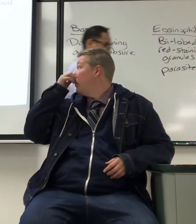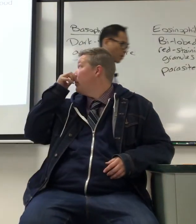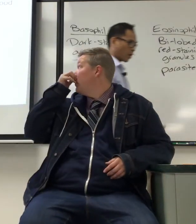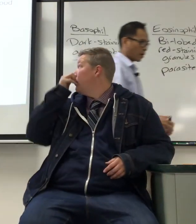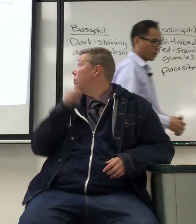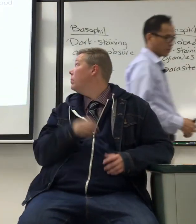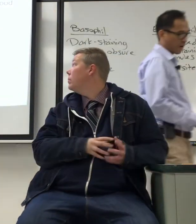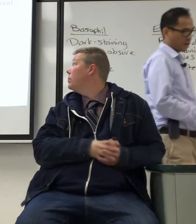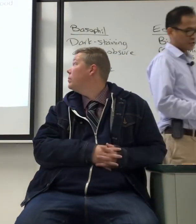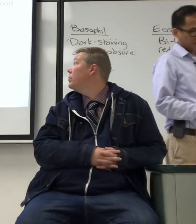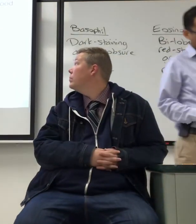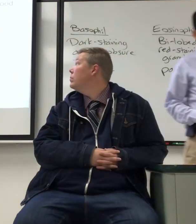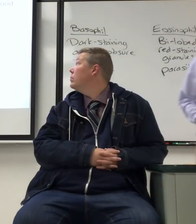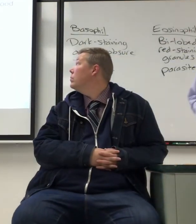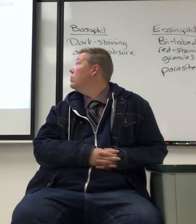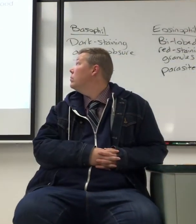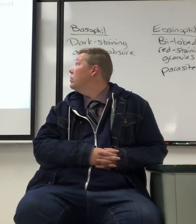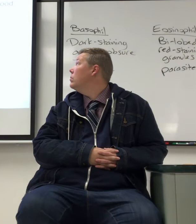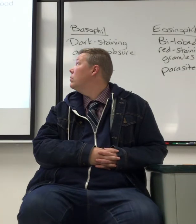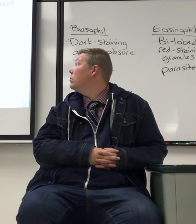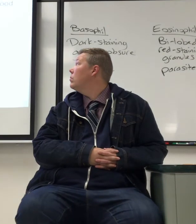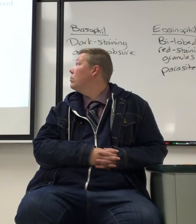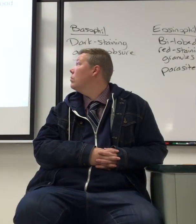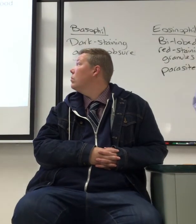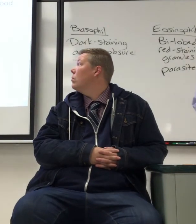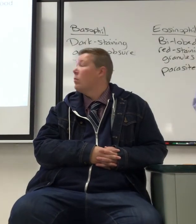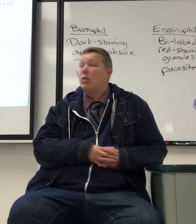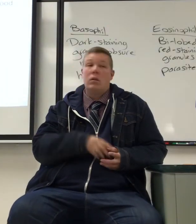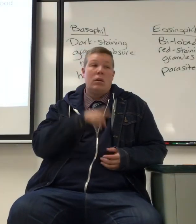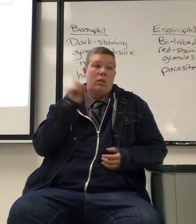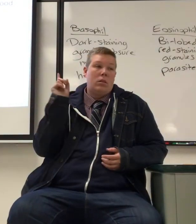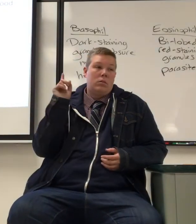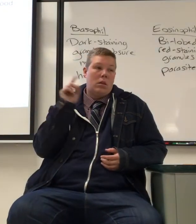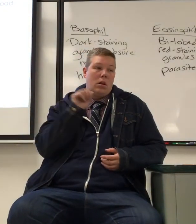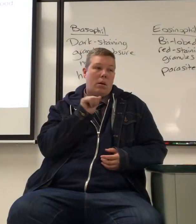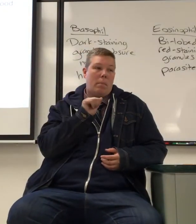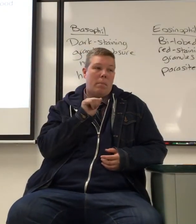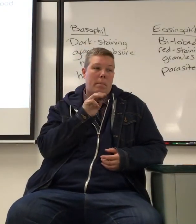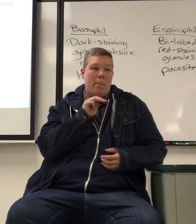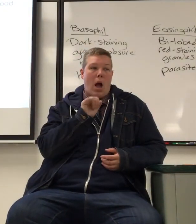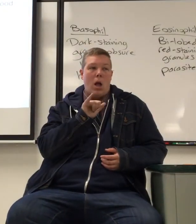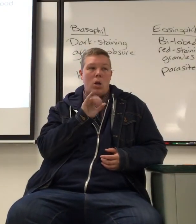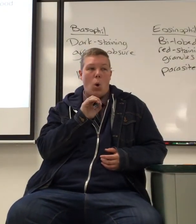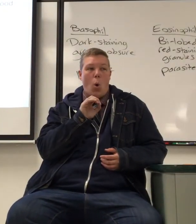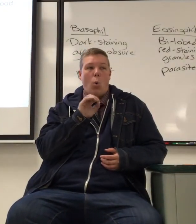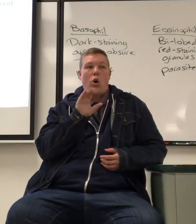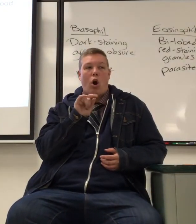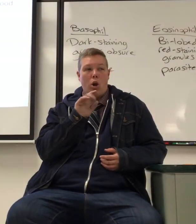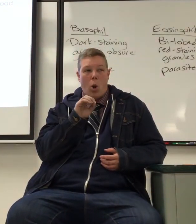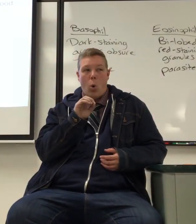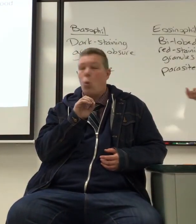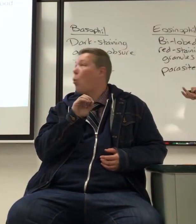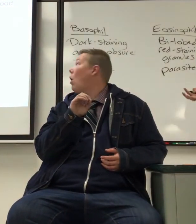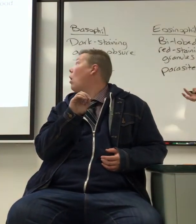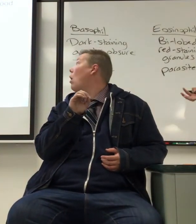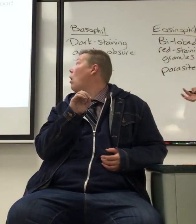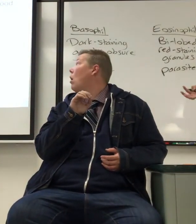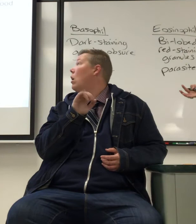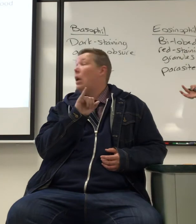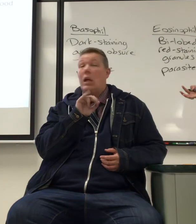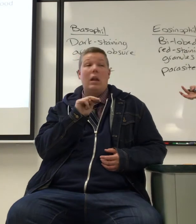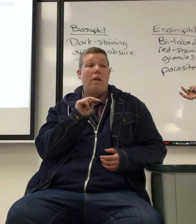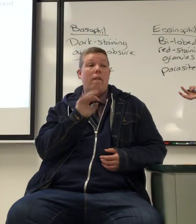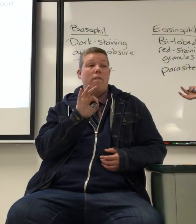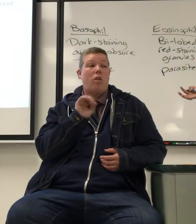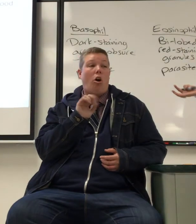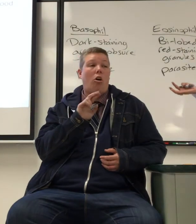Now, a myocardial infarction, acute MI, that's when the heart muscle dies. But that's got nothing to do with